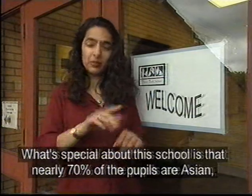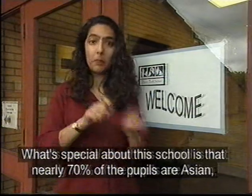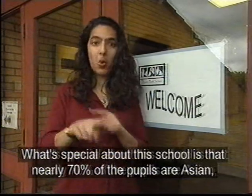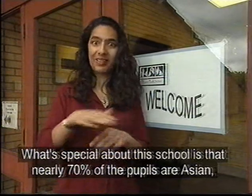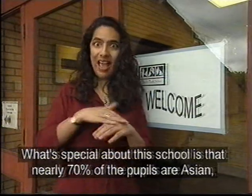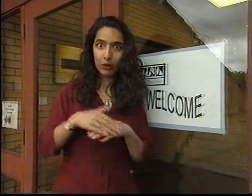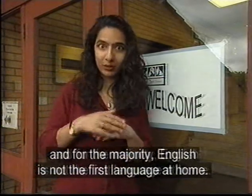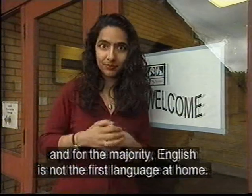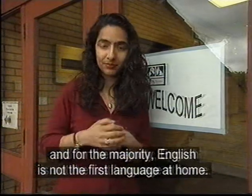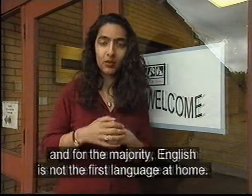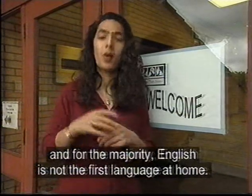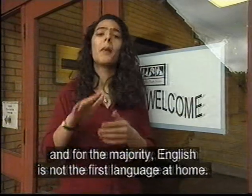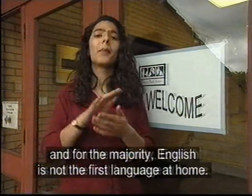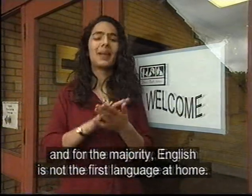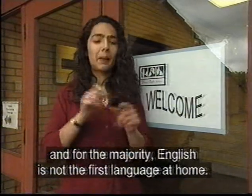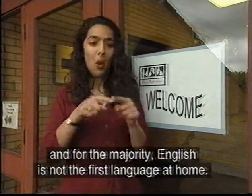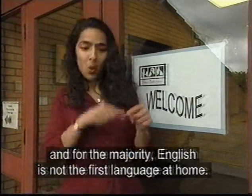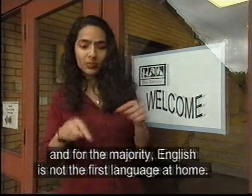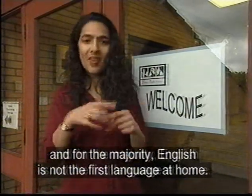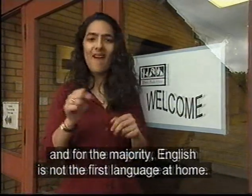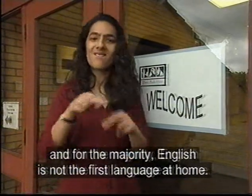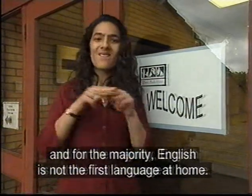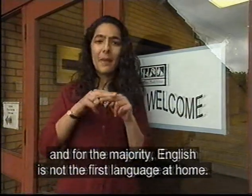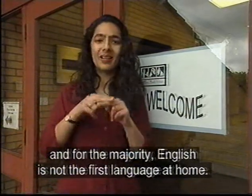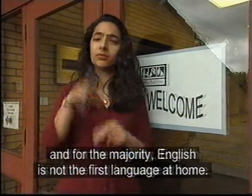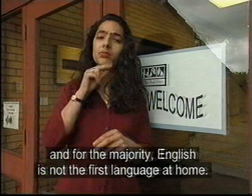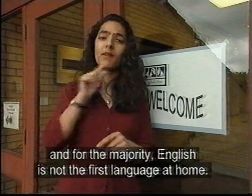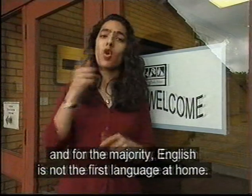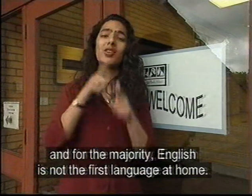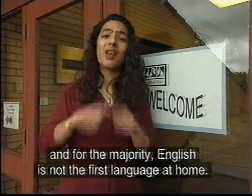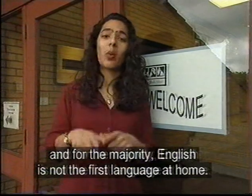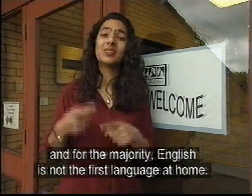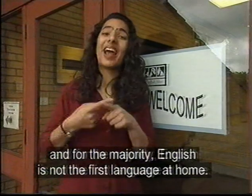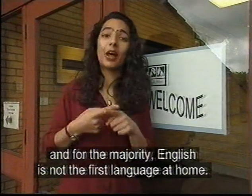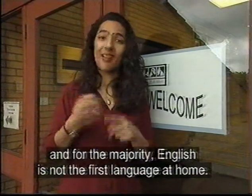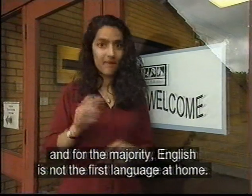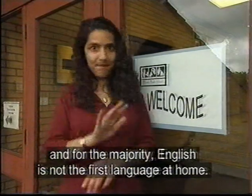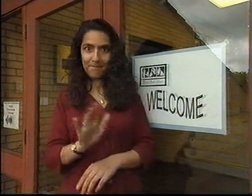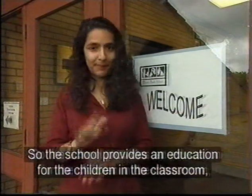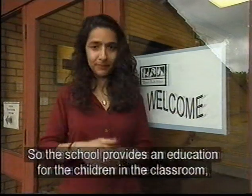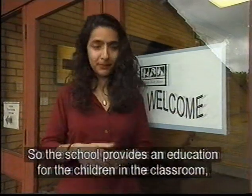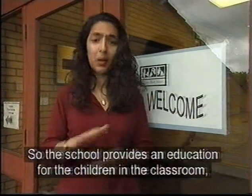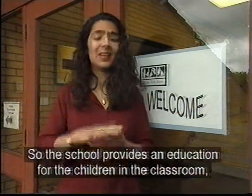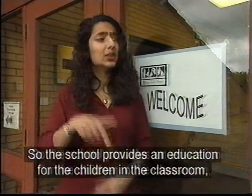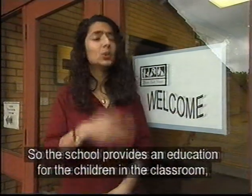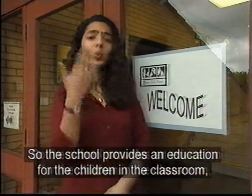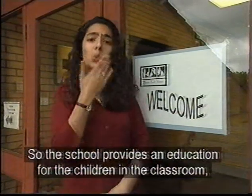of them come from a home in which English is not the first language. As a result, the school not only provides an education